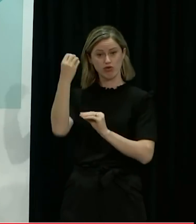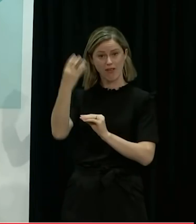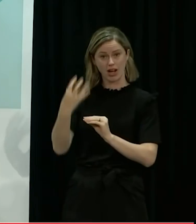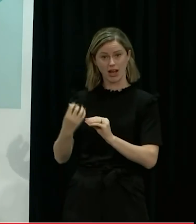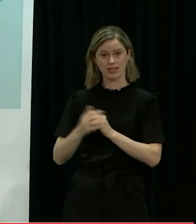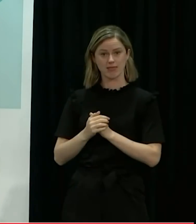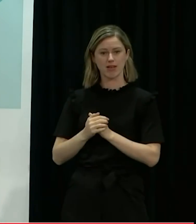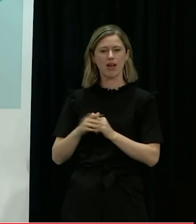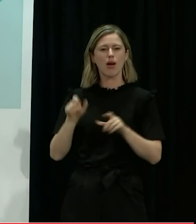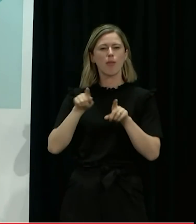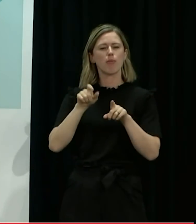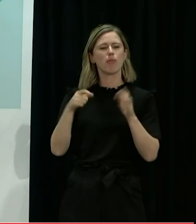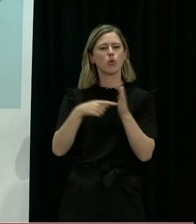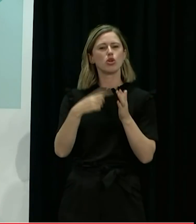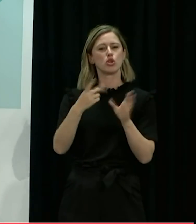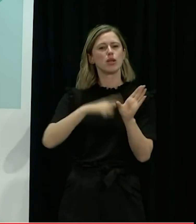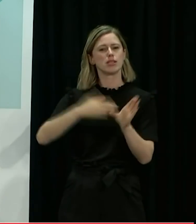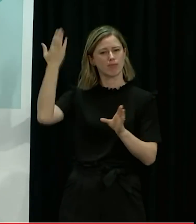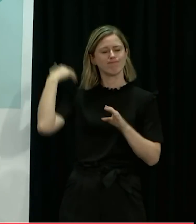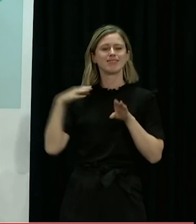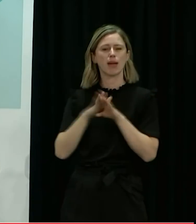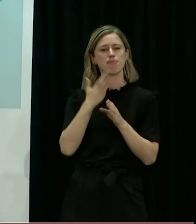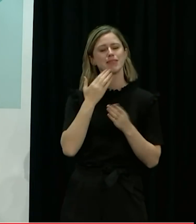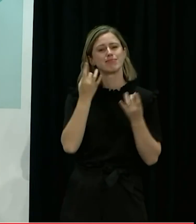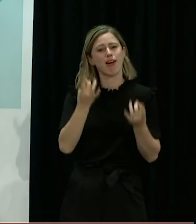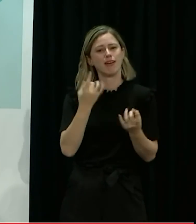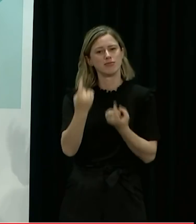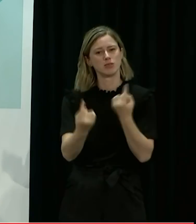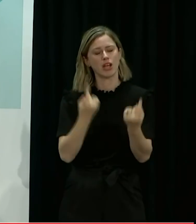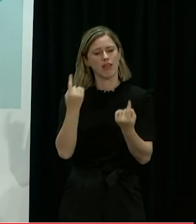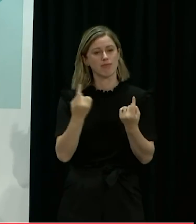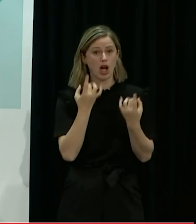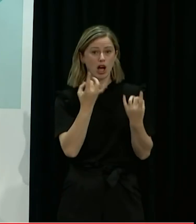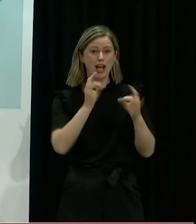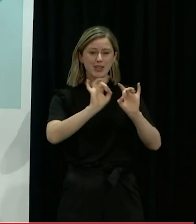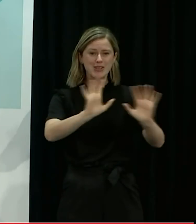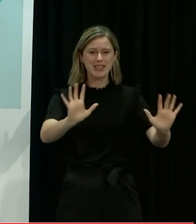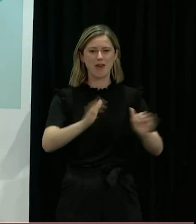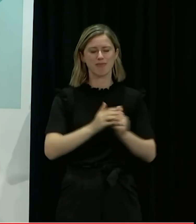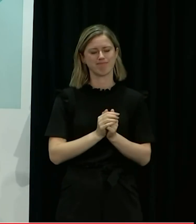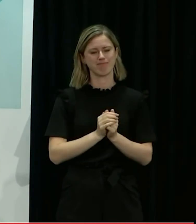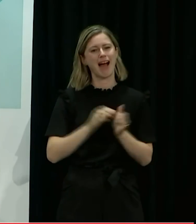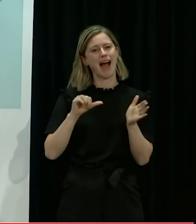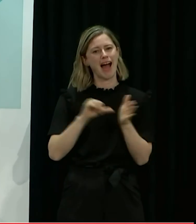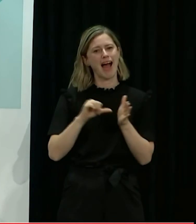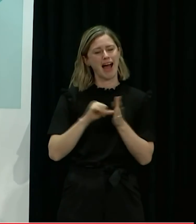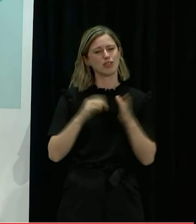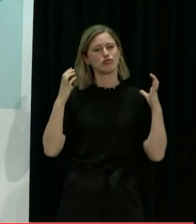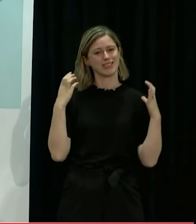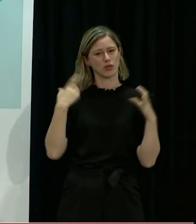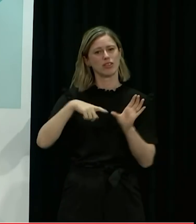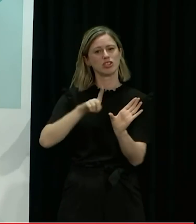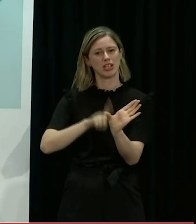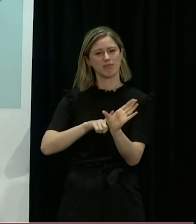was important 2 years ago remains so still. Please be kind. Be kind to yourself. It's been a hard and stressful